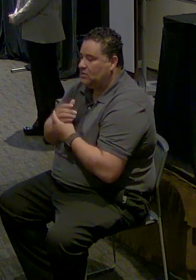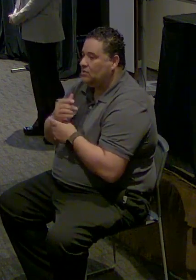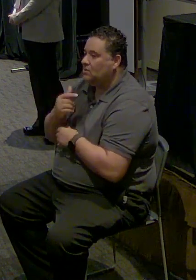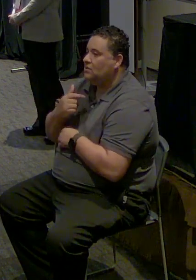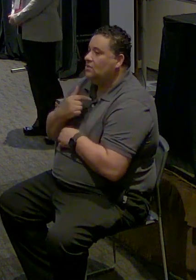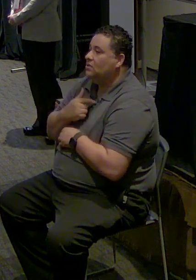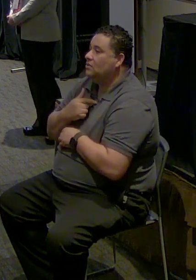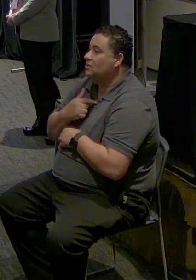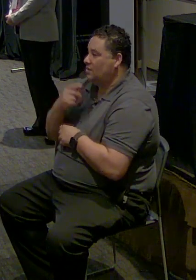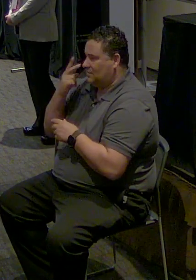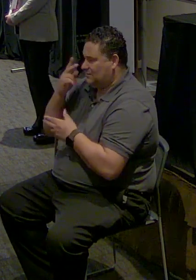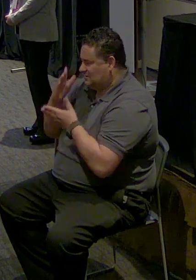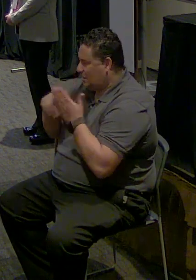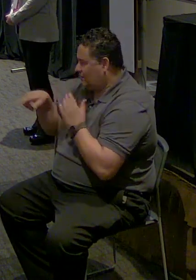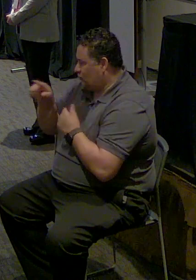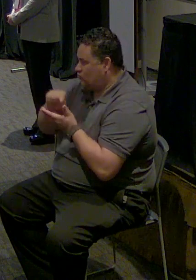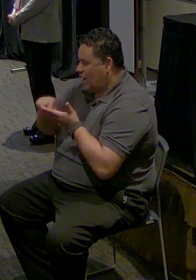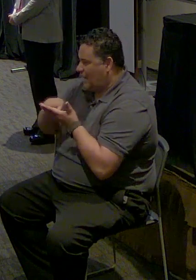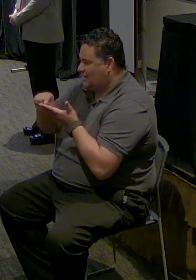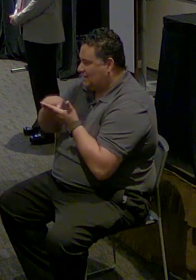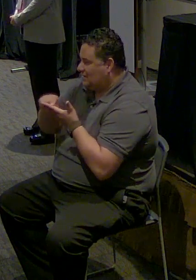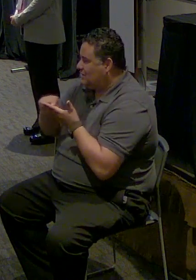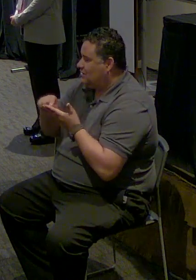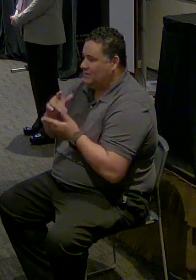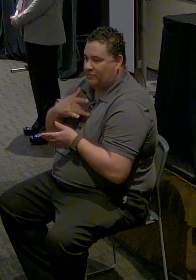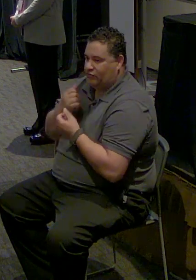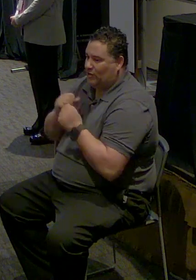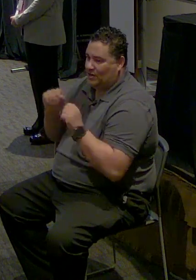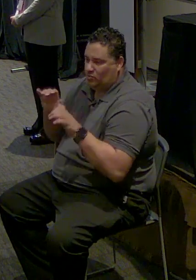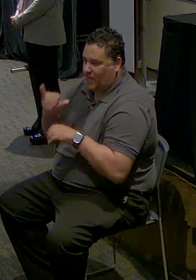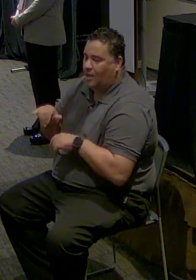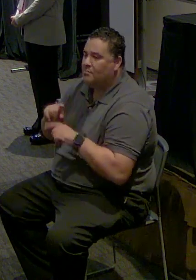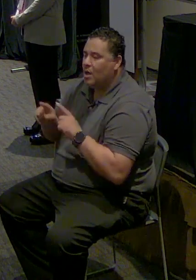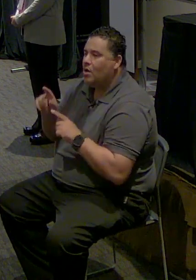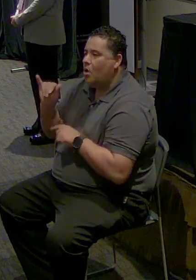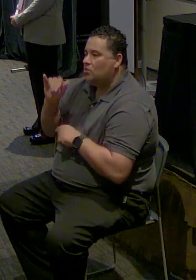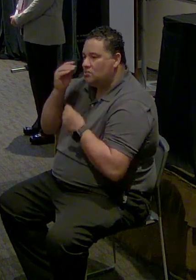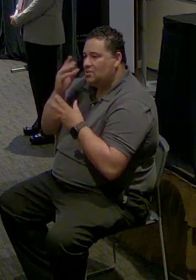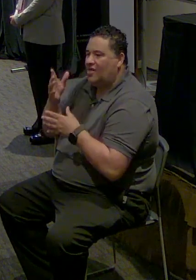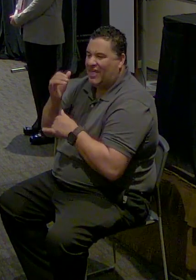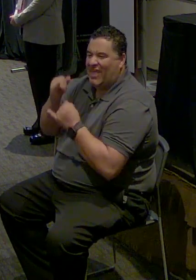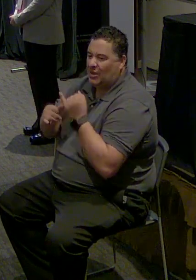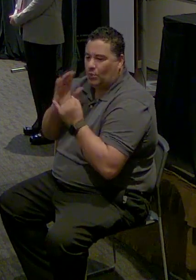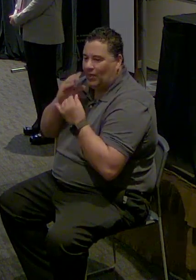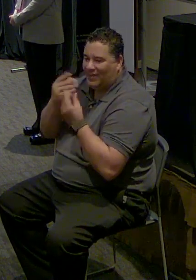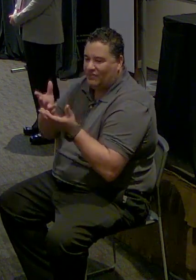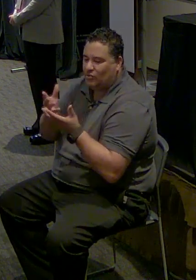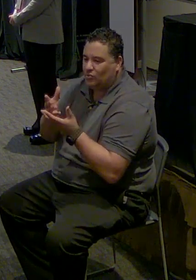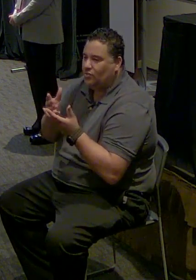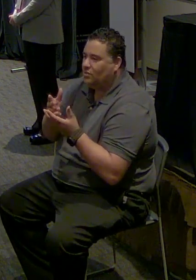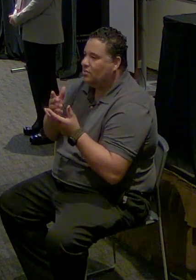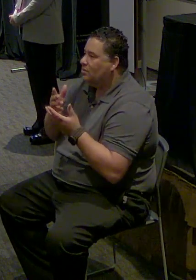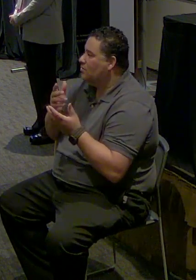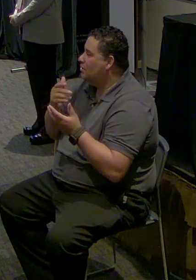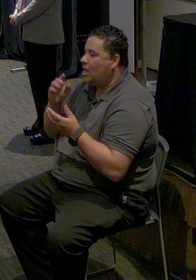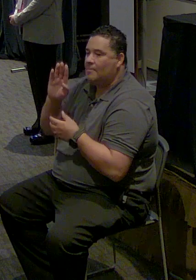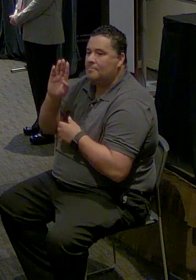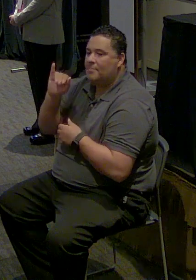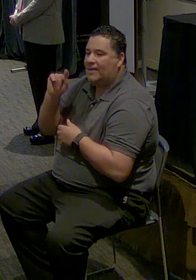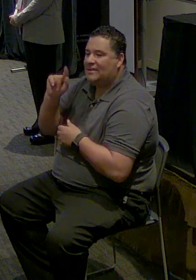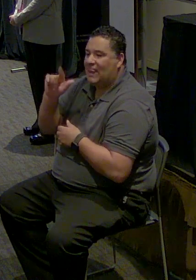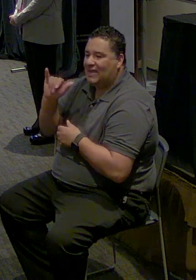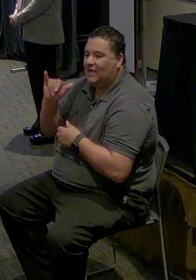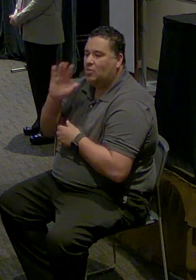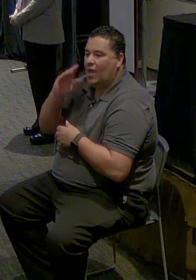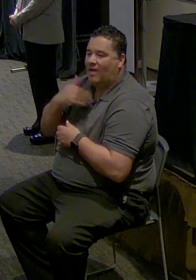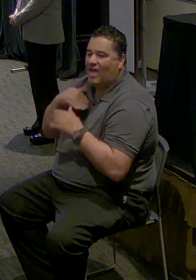say, because I see some of you writing, and feel free to do that, but also know that at the end we're going to give you a bit.ly so you'll have access to the